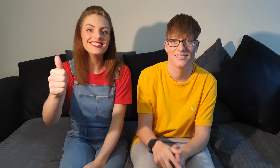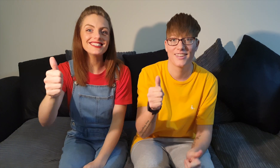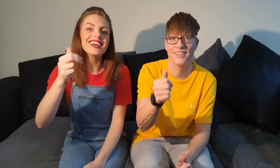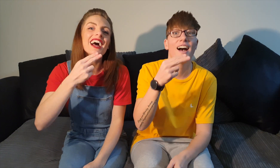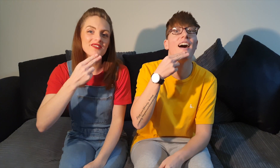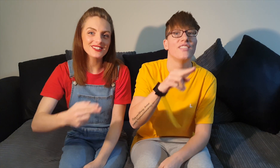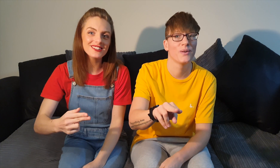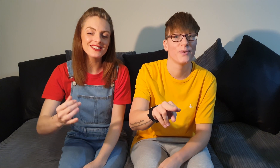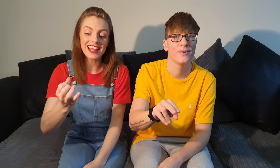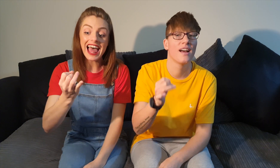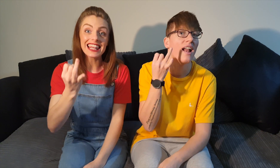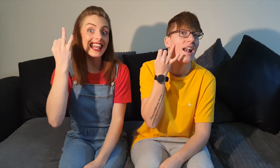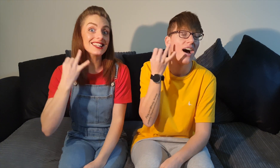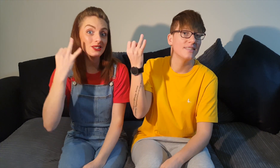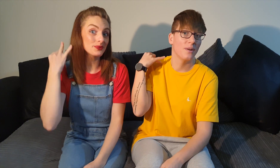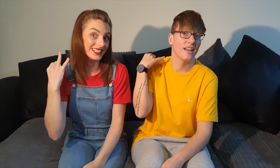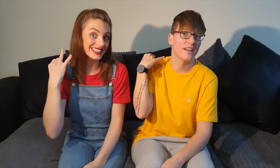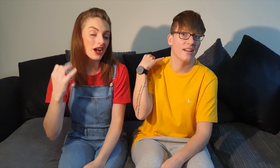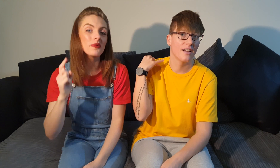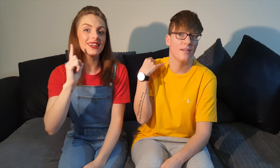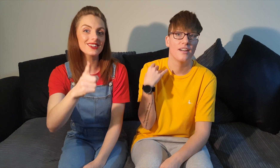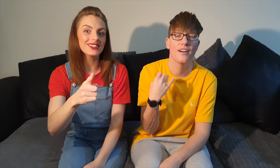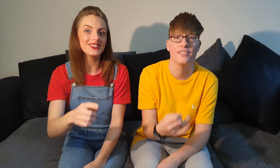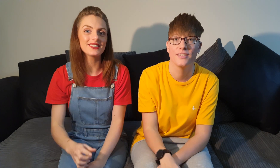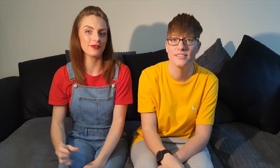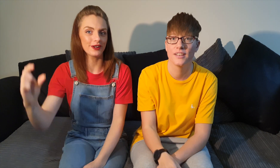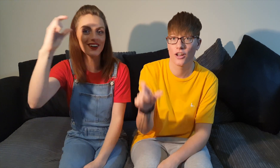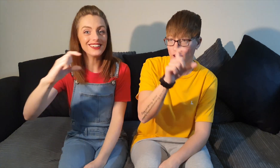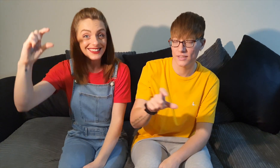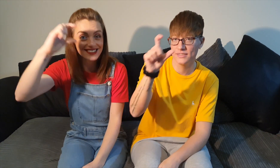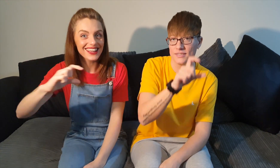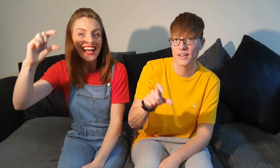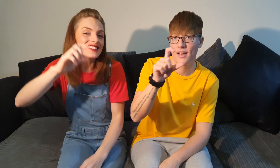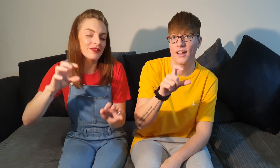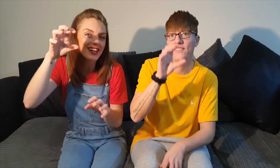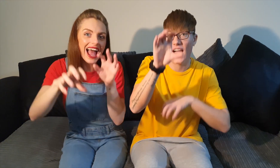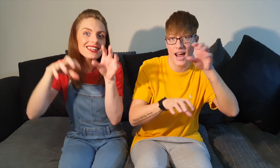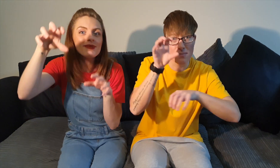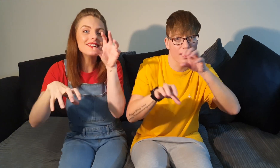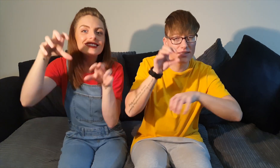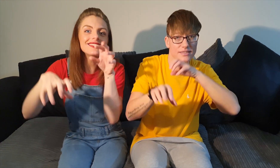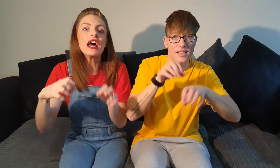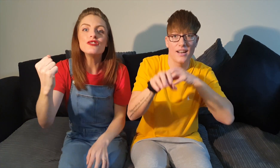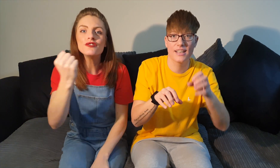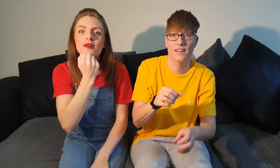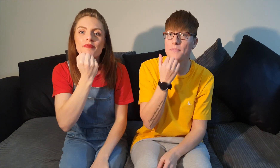Good afternoon. Last week we taught you different colours, different animals,